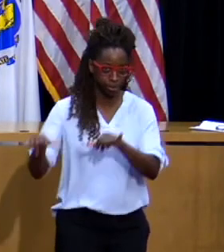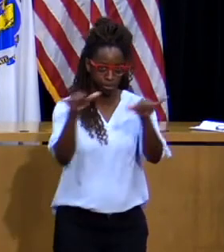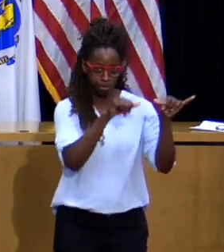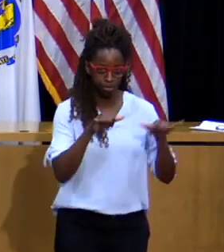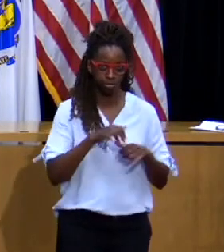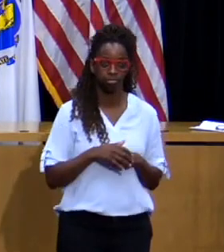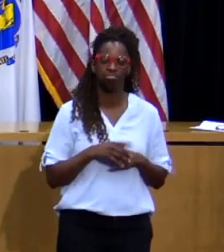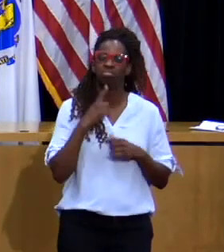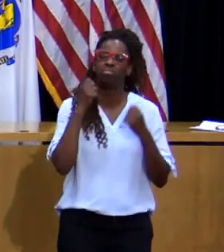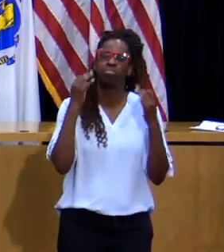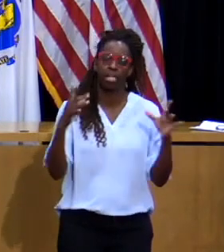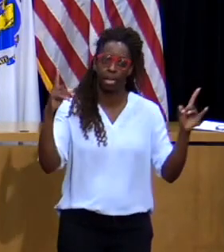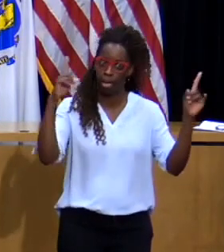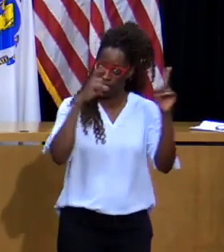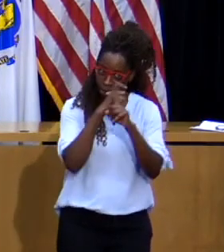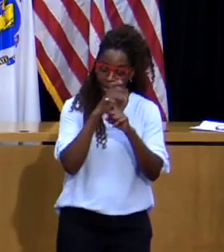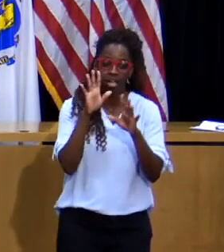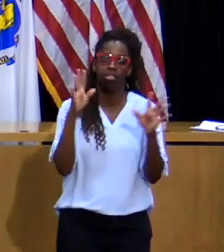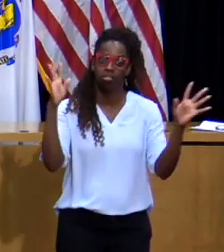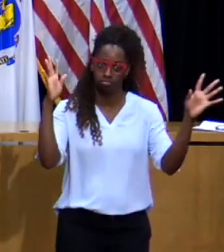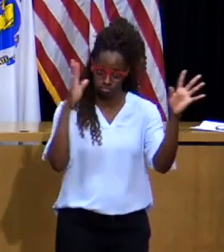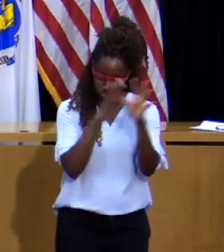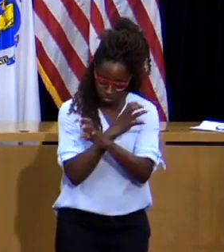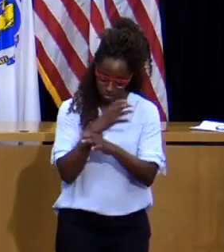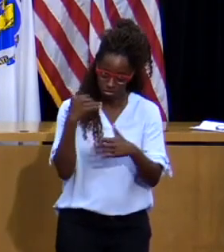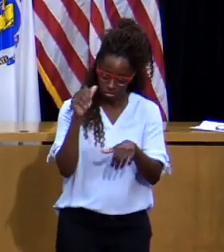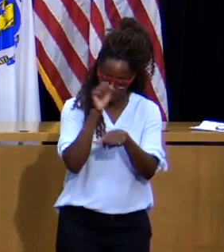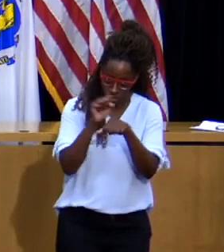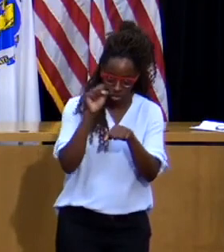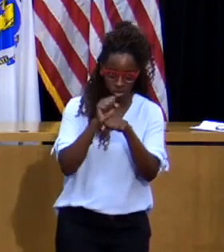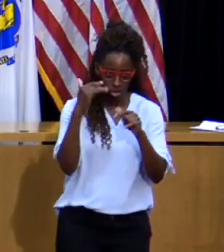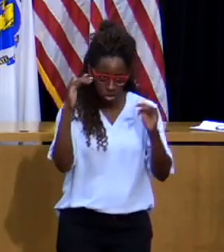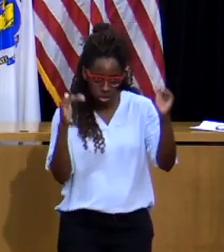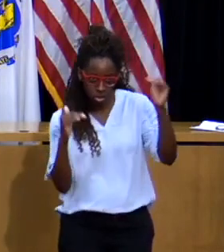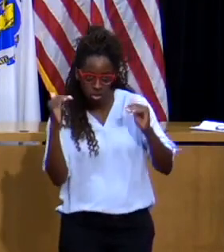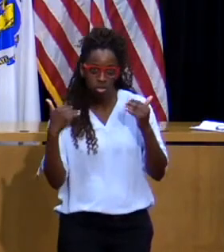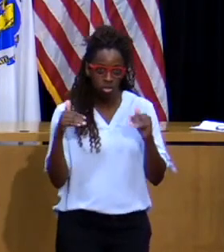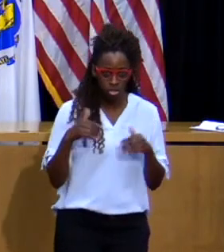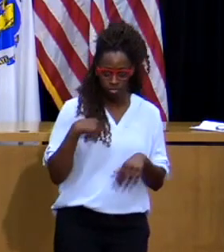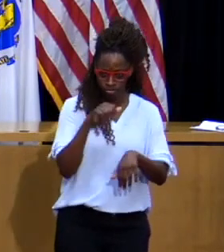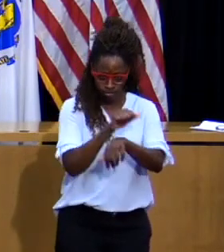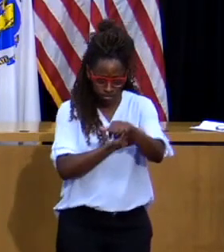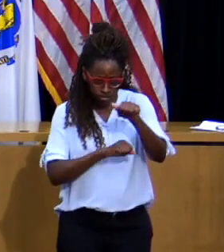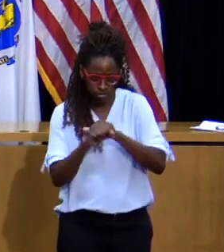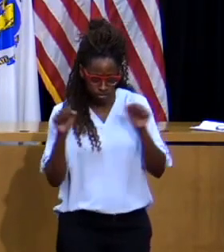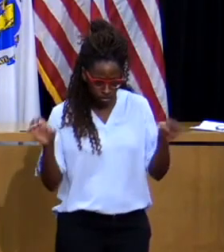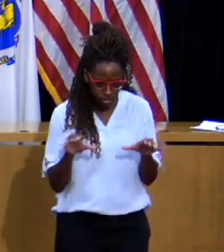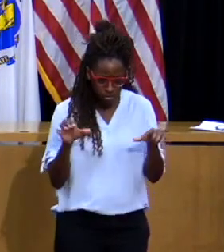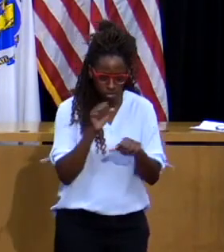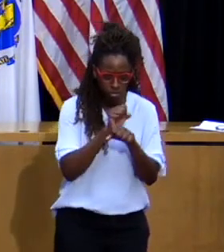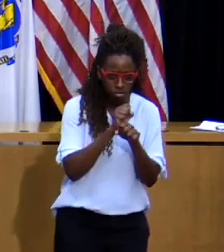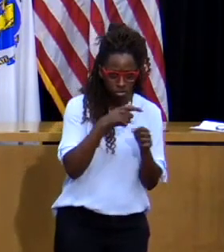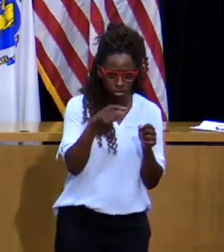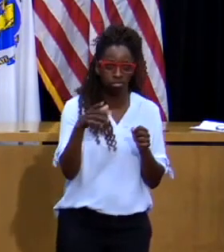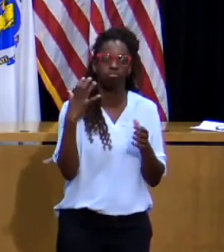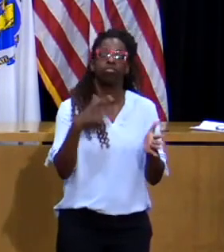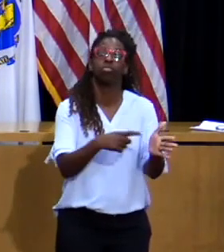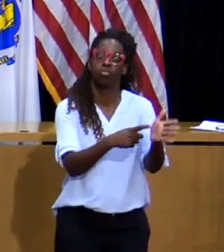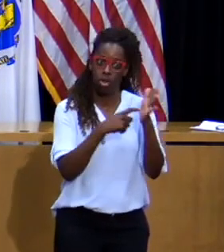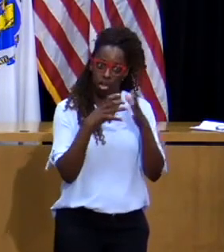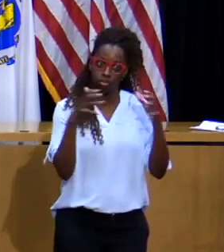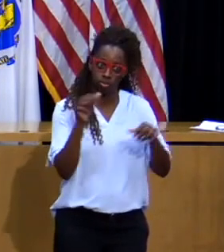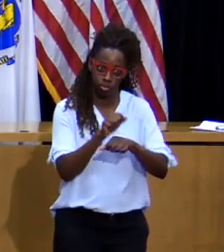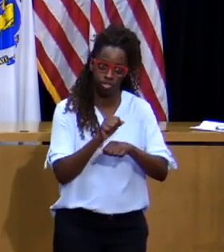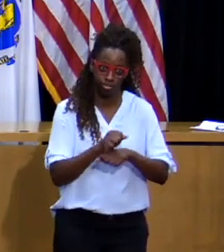work. Everybody rolled up their sleeves, put in the time, and did what was necessary.